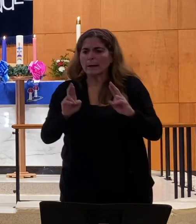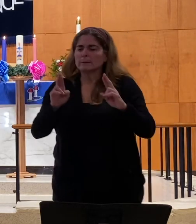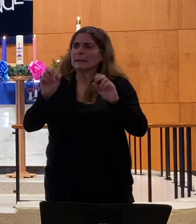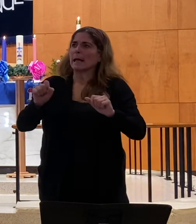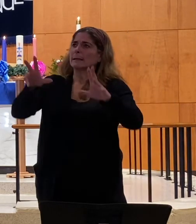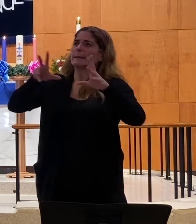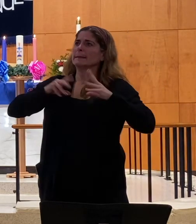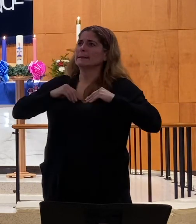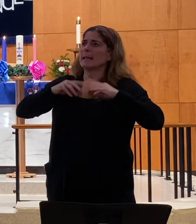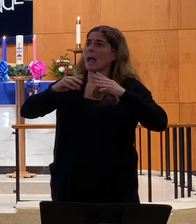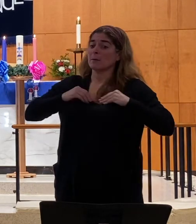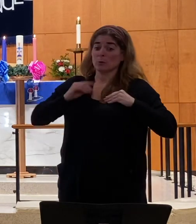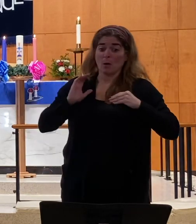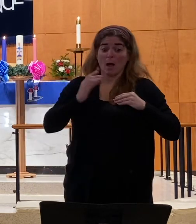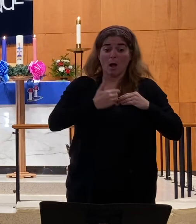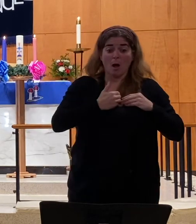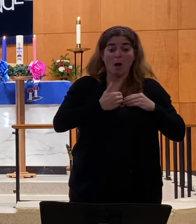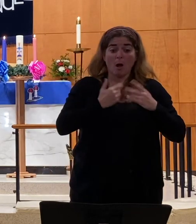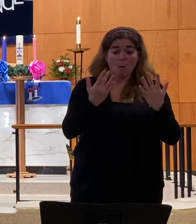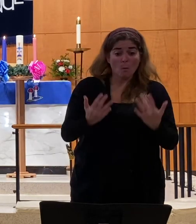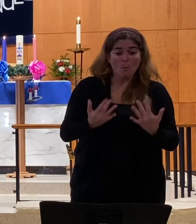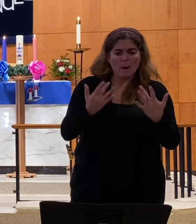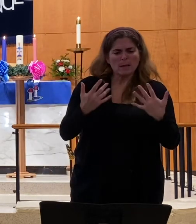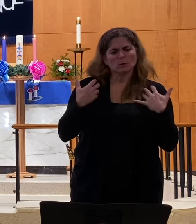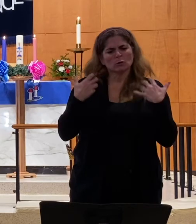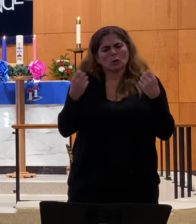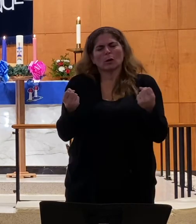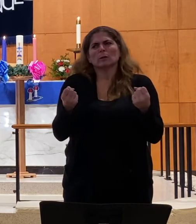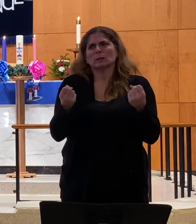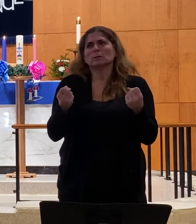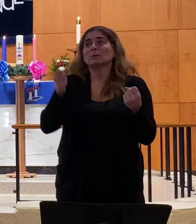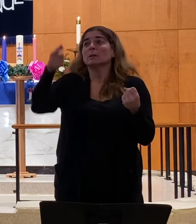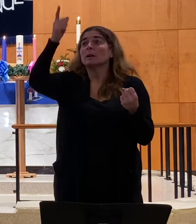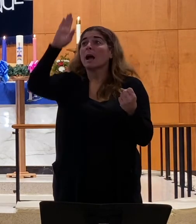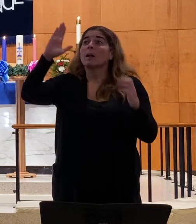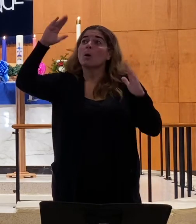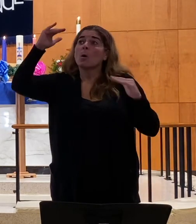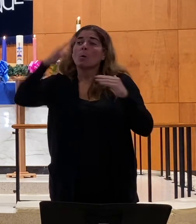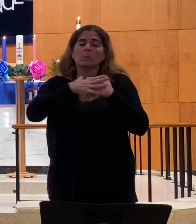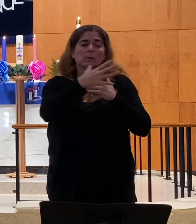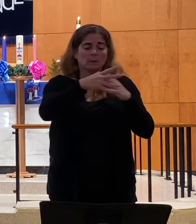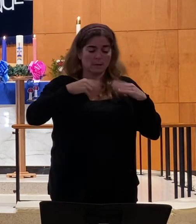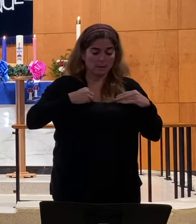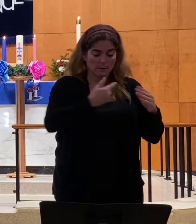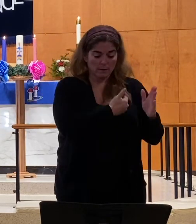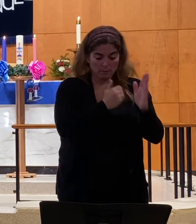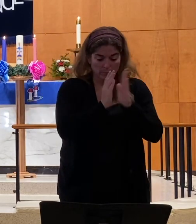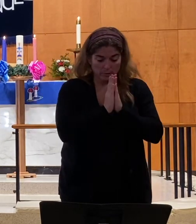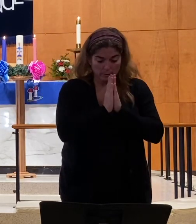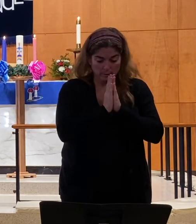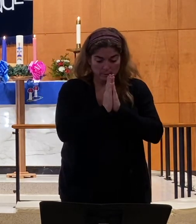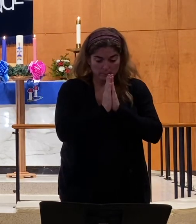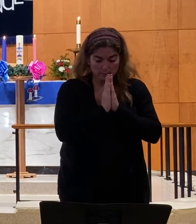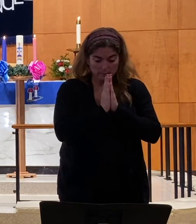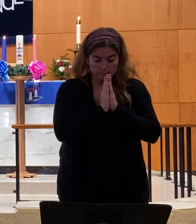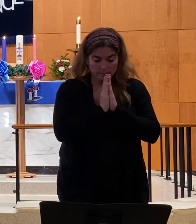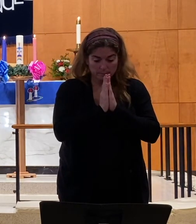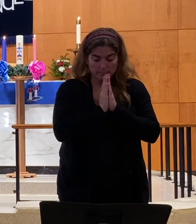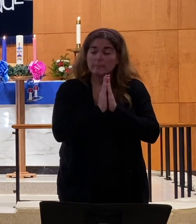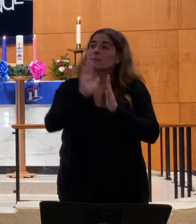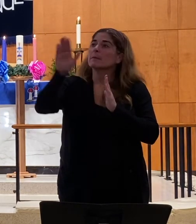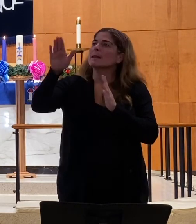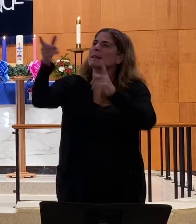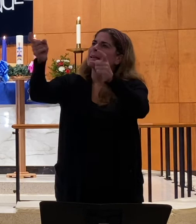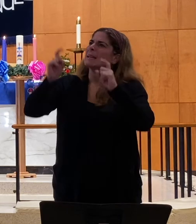to continue our Advent waiting with courage. God of hopefulness, hear our prayer. Give